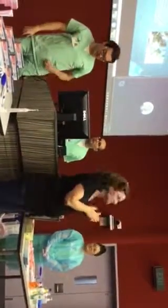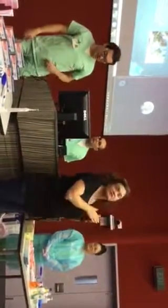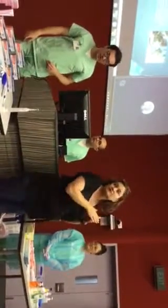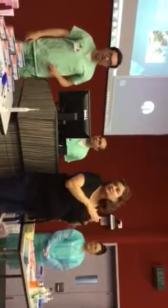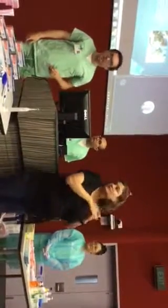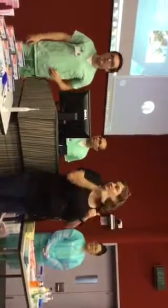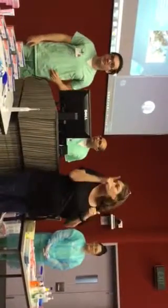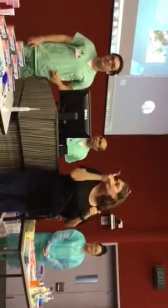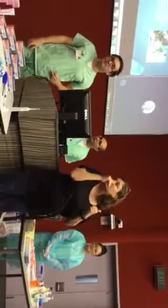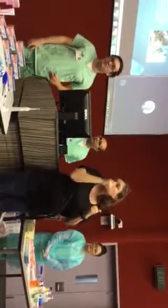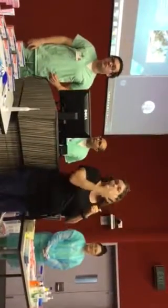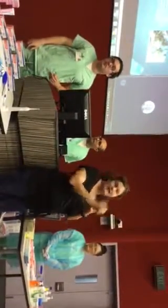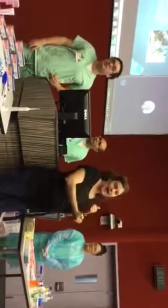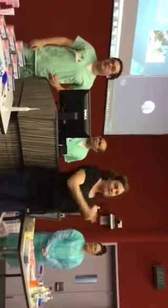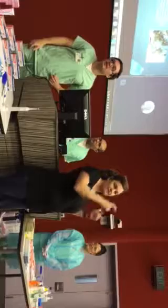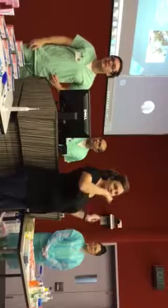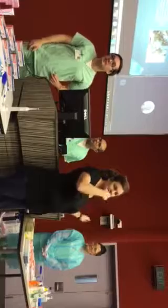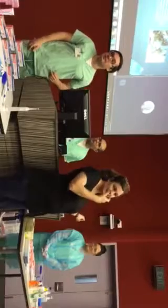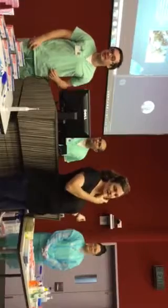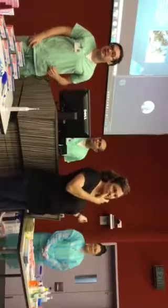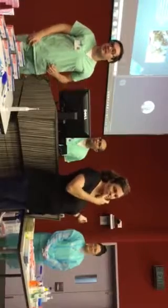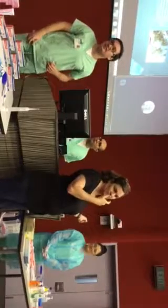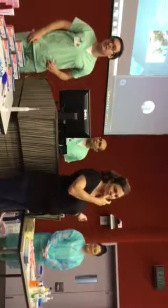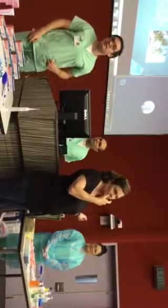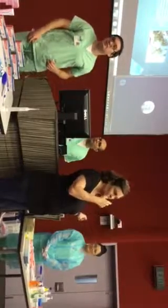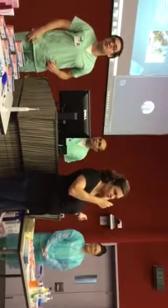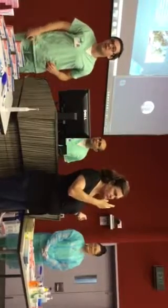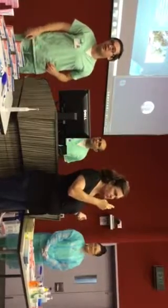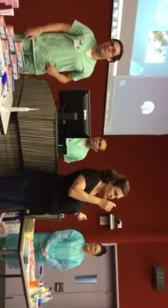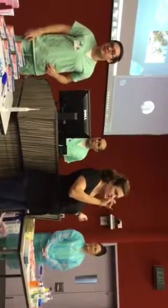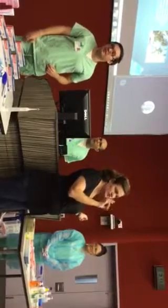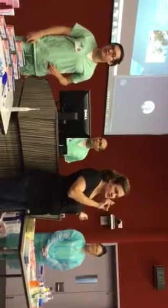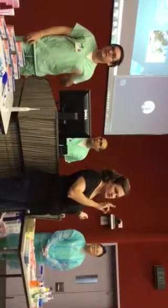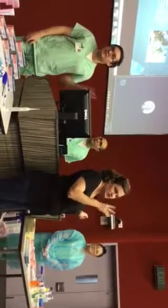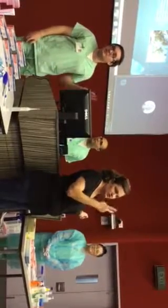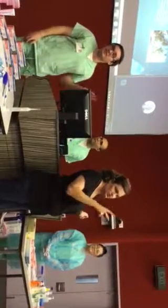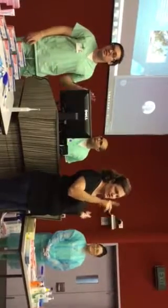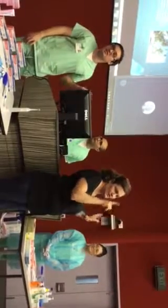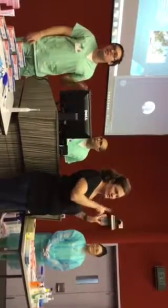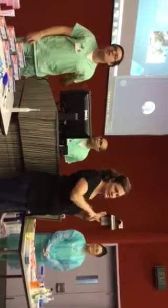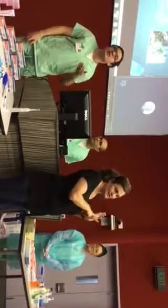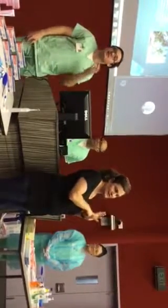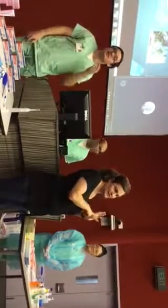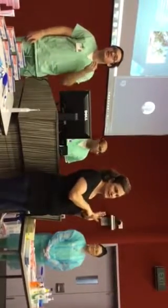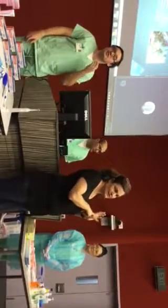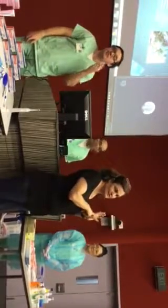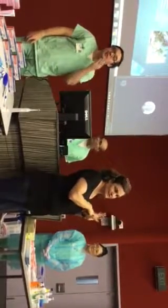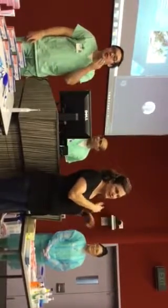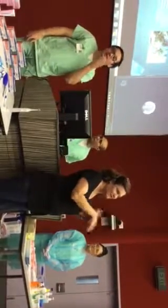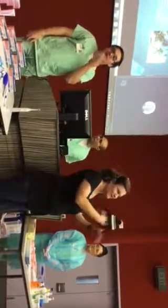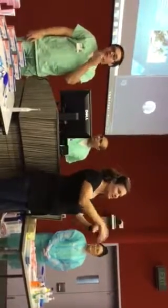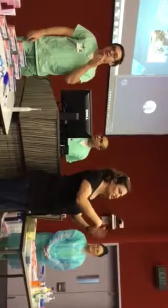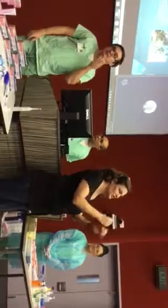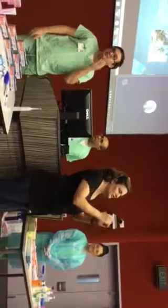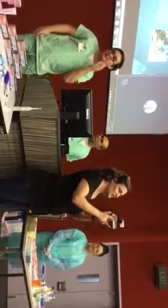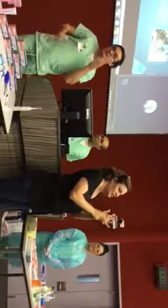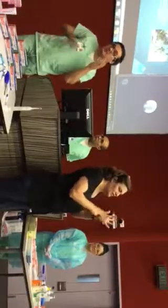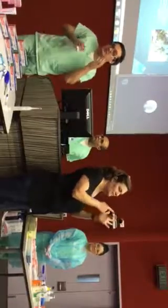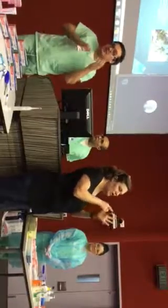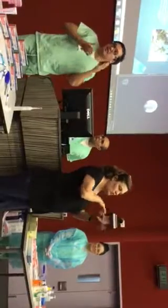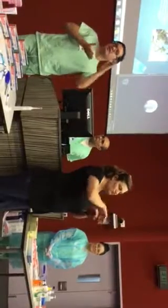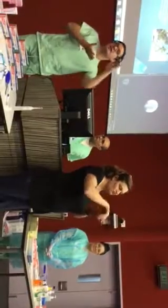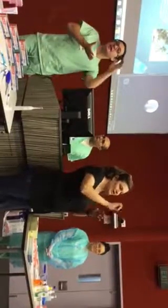you can ultimately probably have the denture for a couple of decades if you take good care of it. Yeah. But as Hanju mentioned, eventually the bone around your teeth,